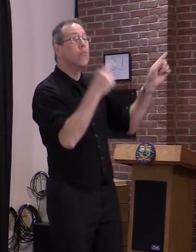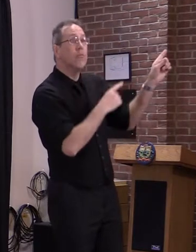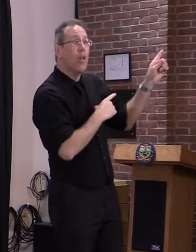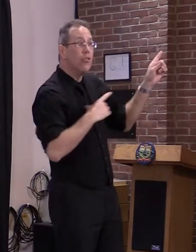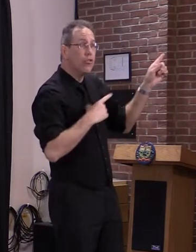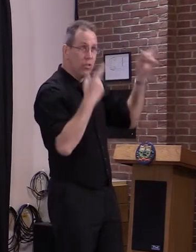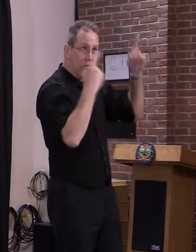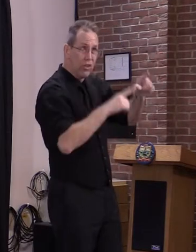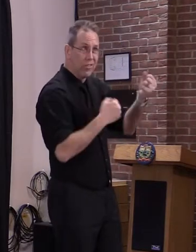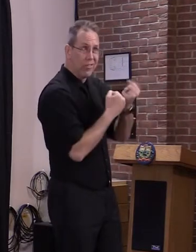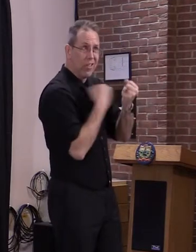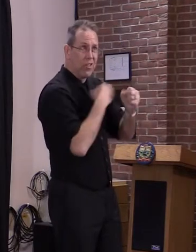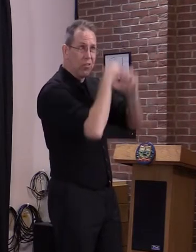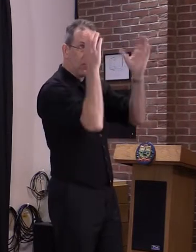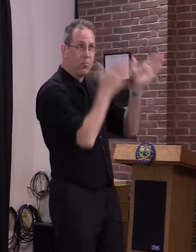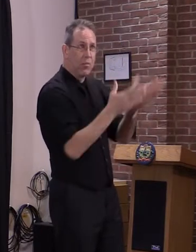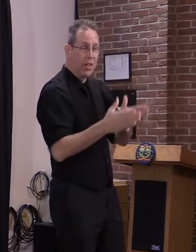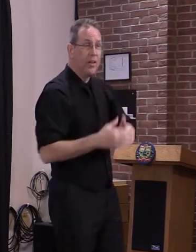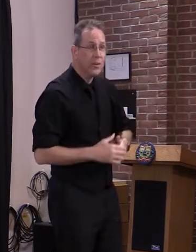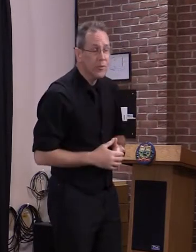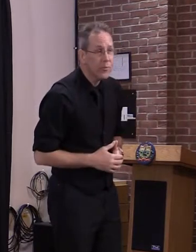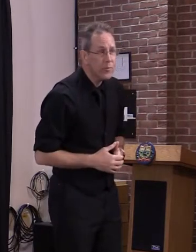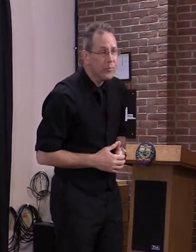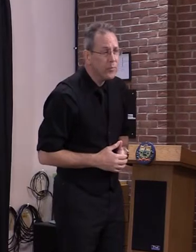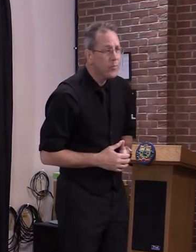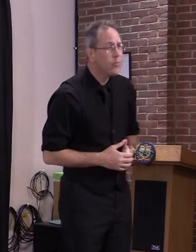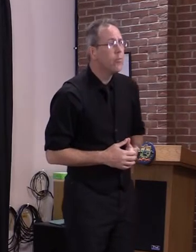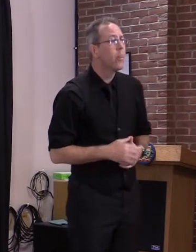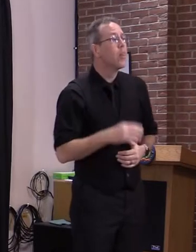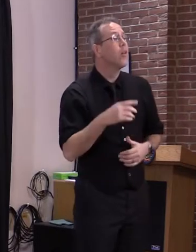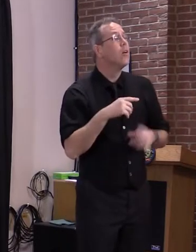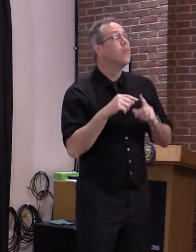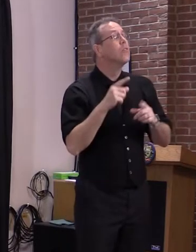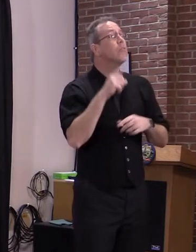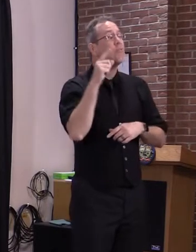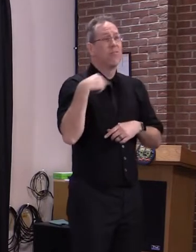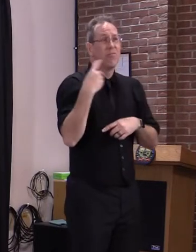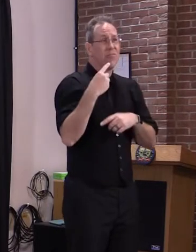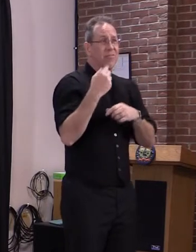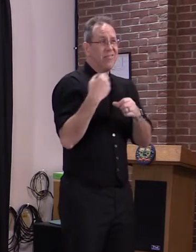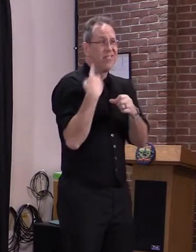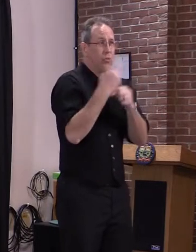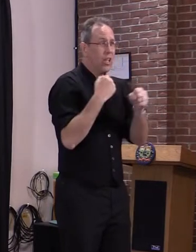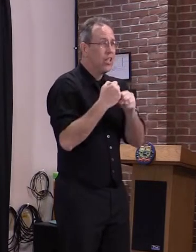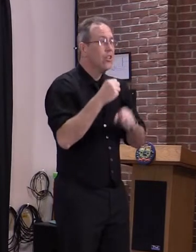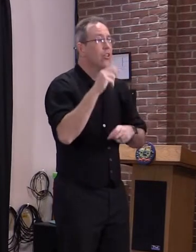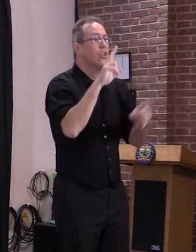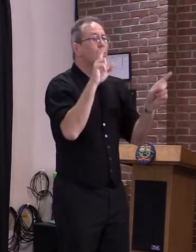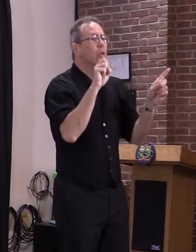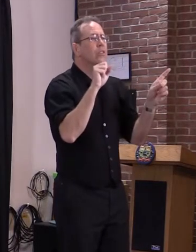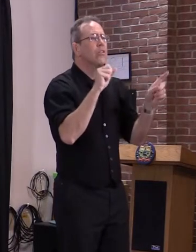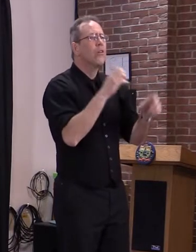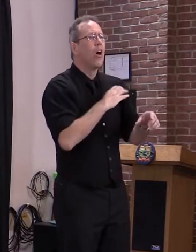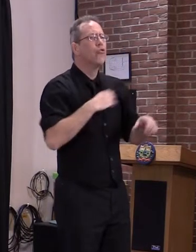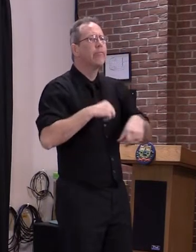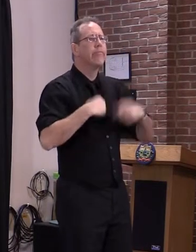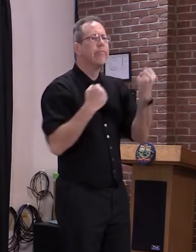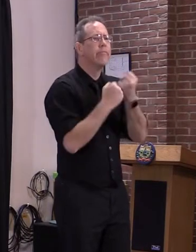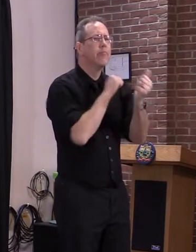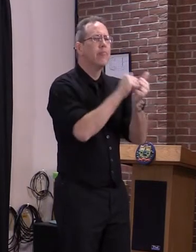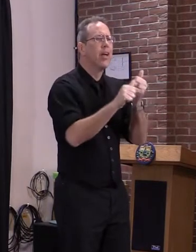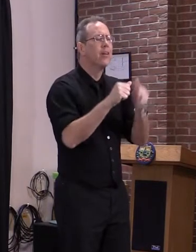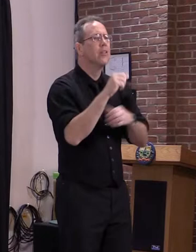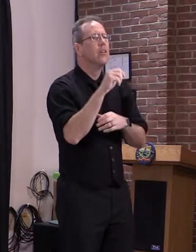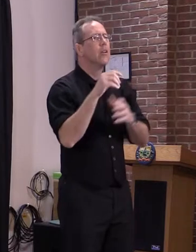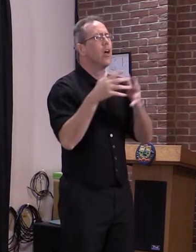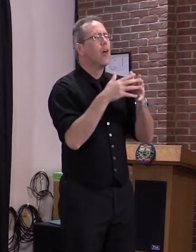Lastly, a year ago, Congress passed the American Rescue Plan. As we move into the second half of the legislative session, I want to